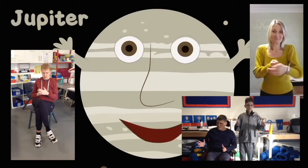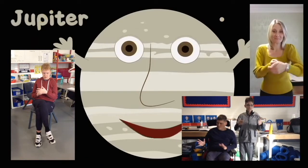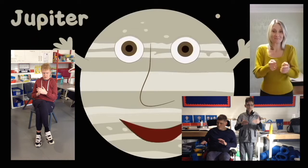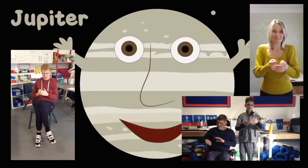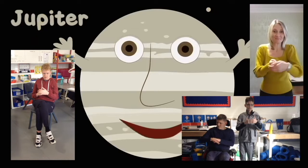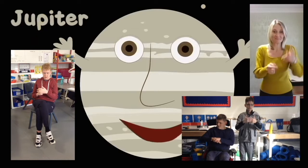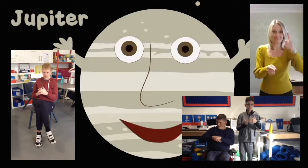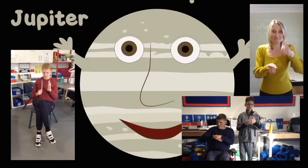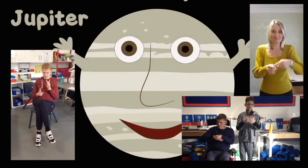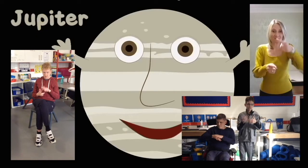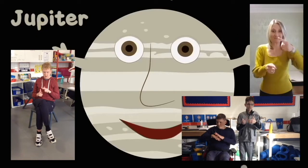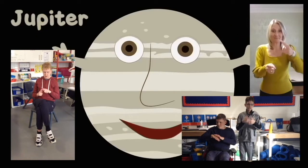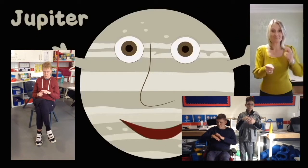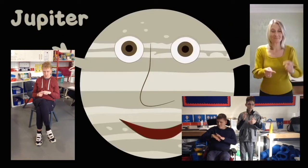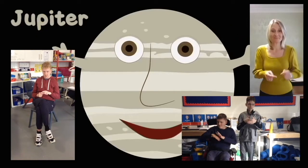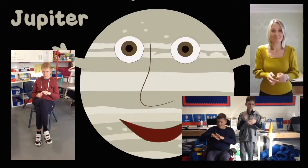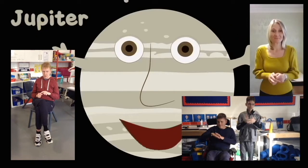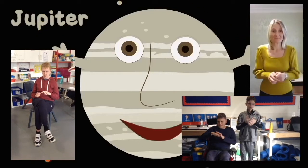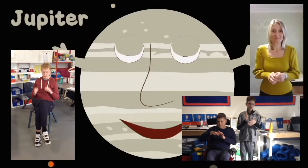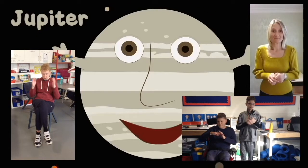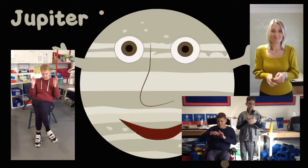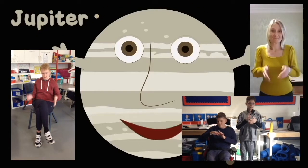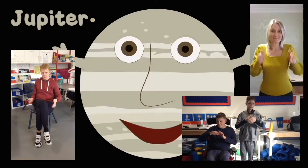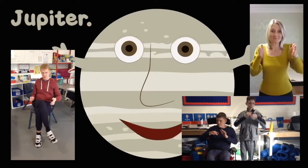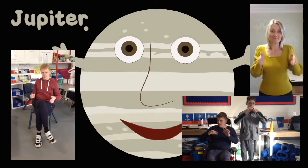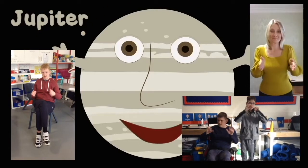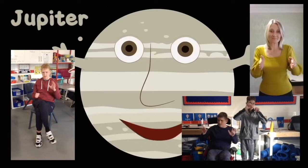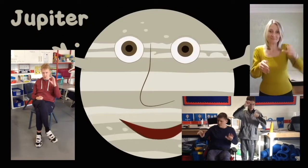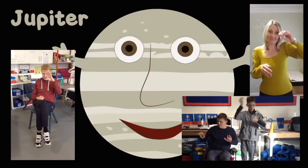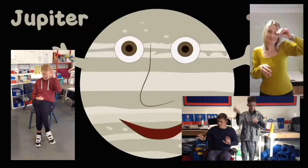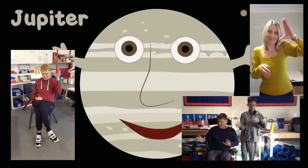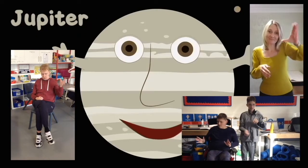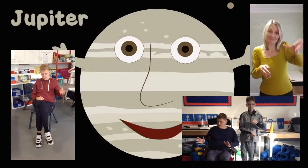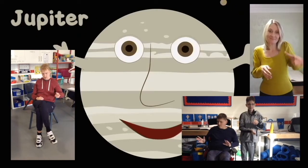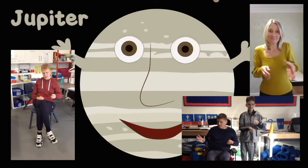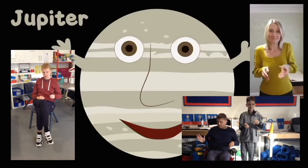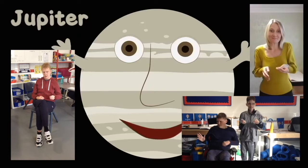the fastest. I have the biggest moon.